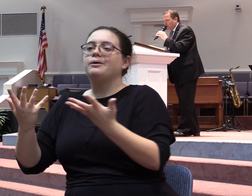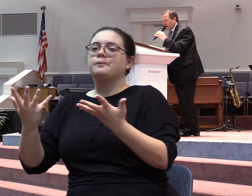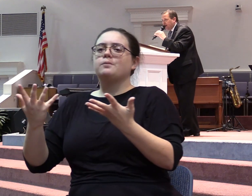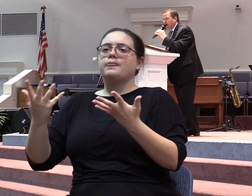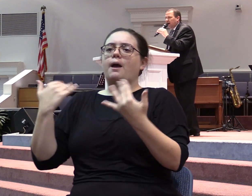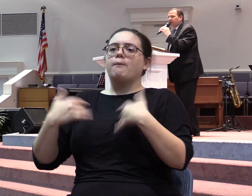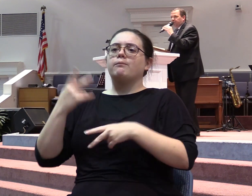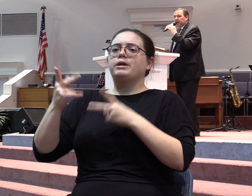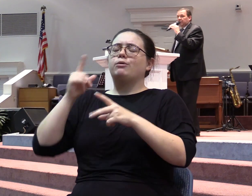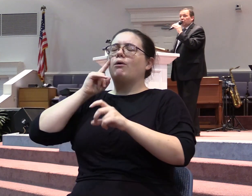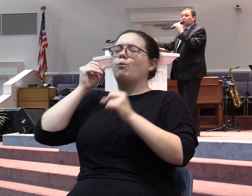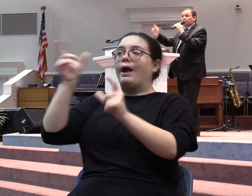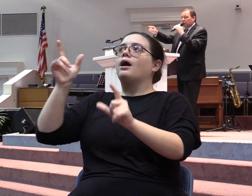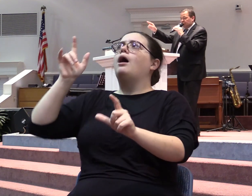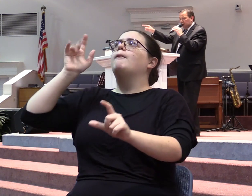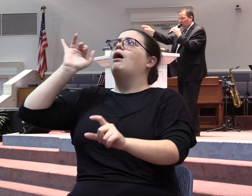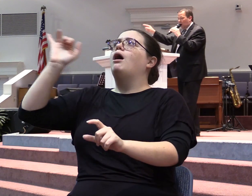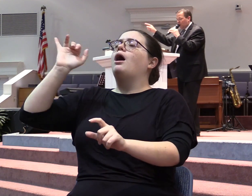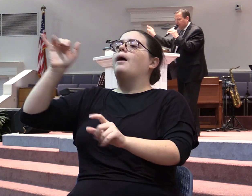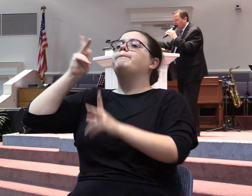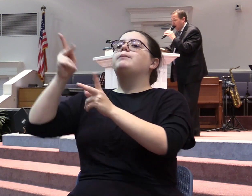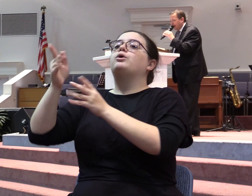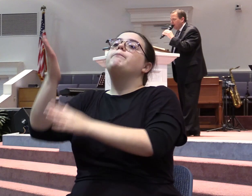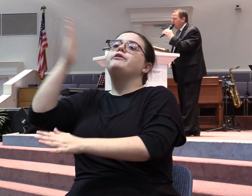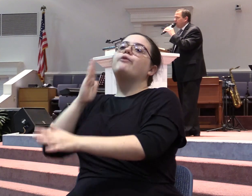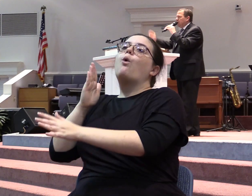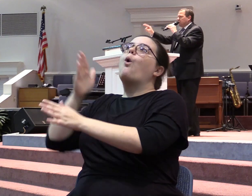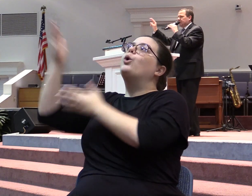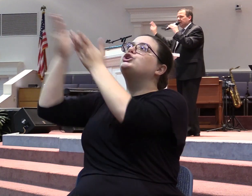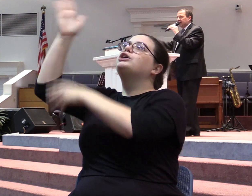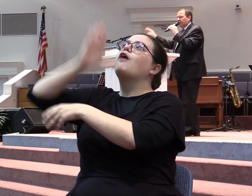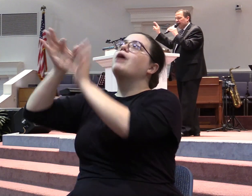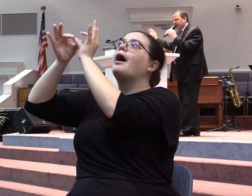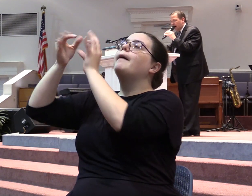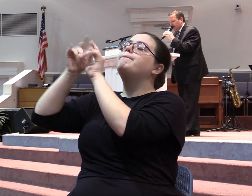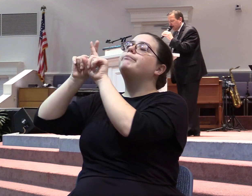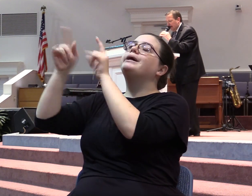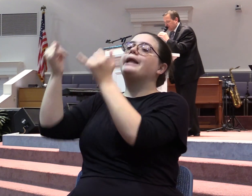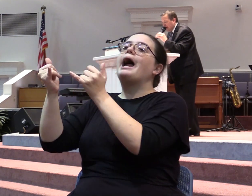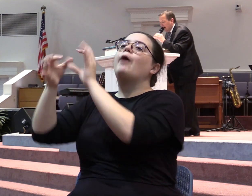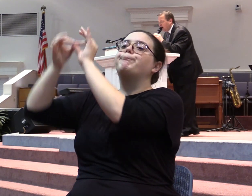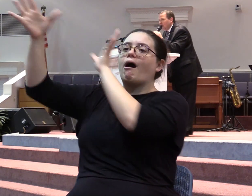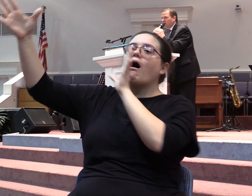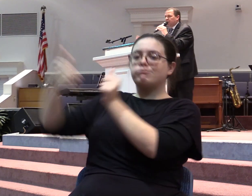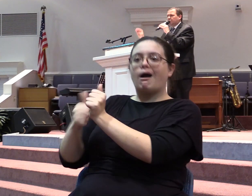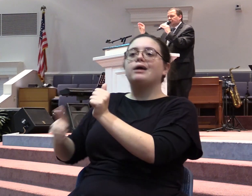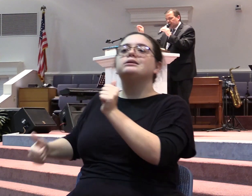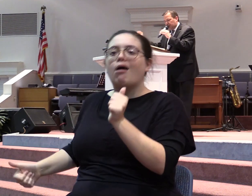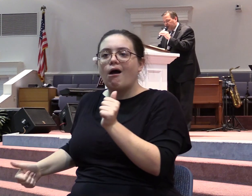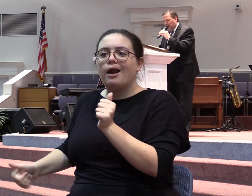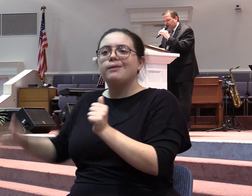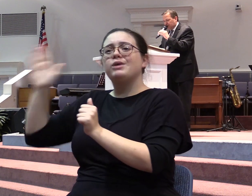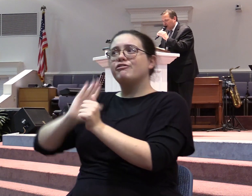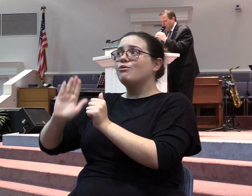the arena of people who used to walk with God, who used to live a godly lifestyle, who used